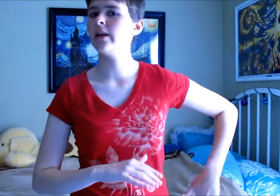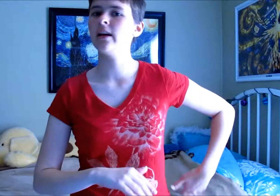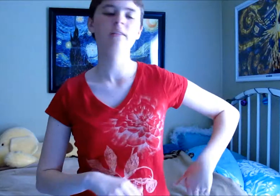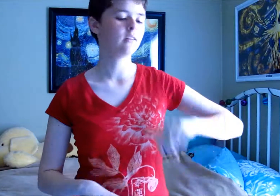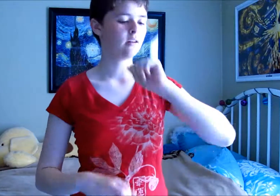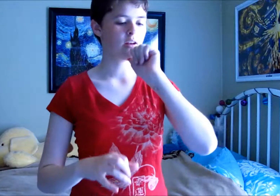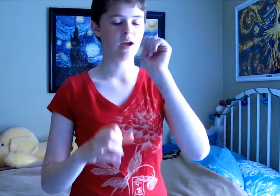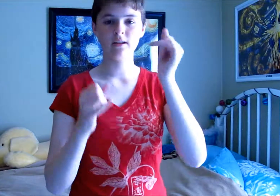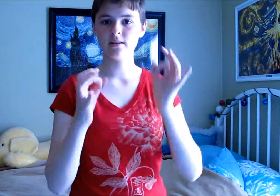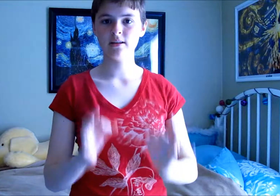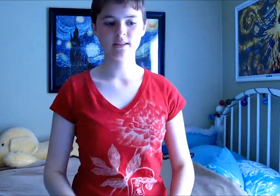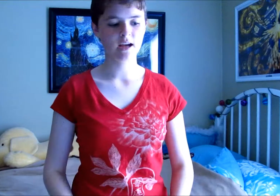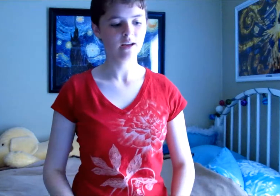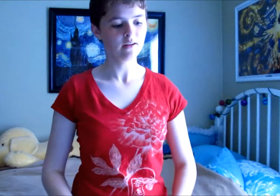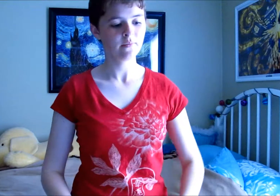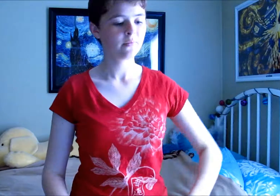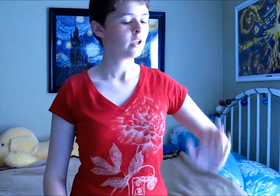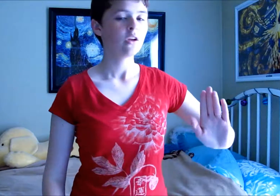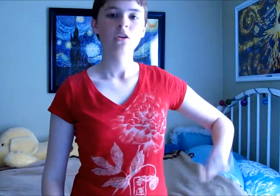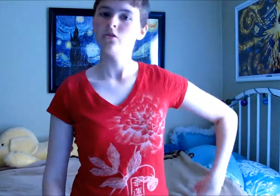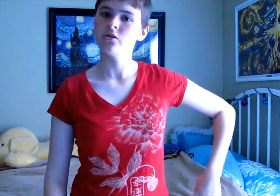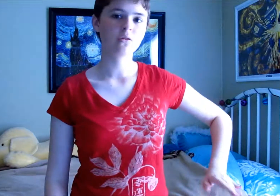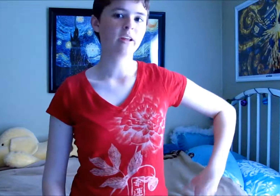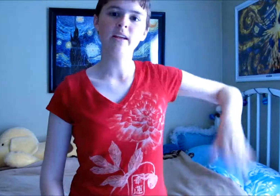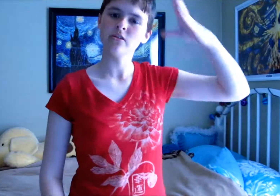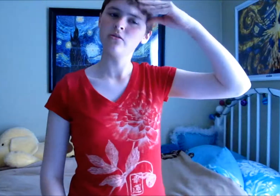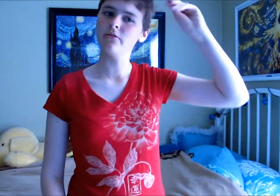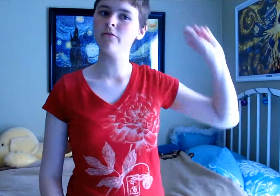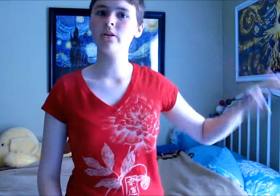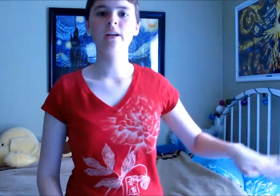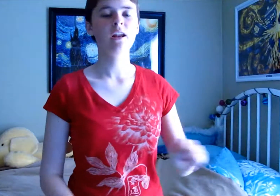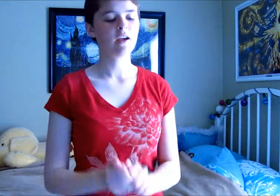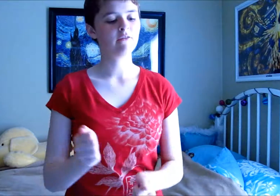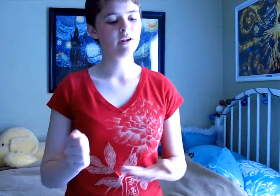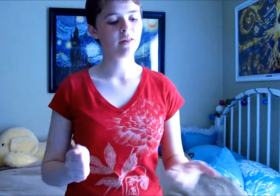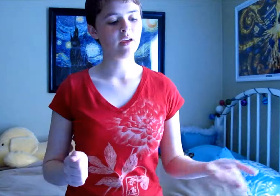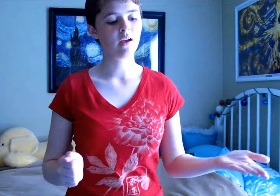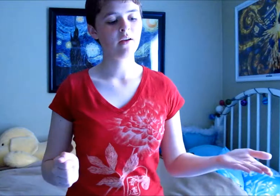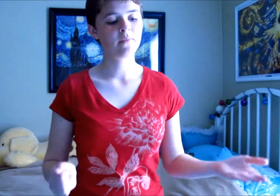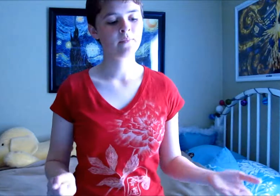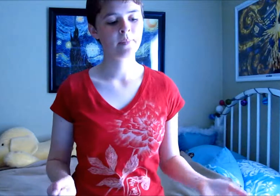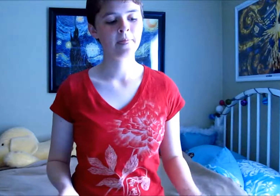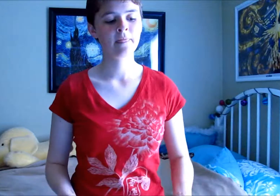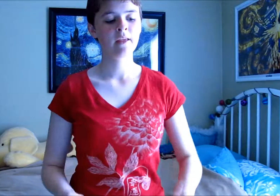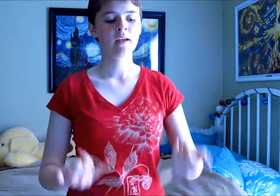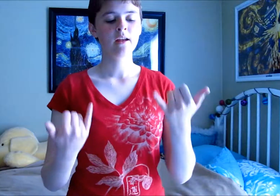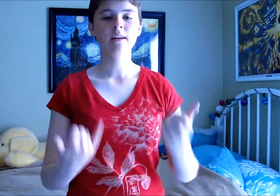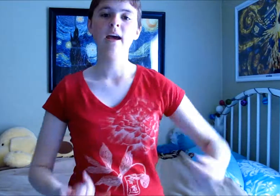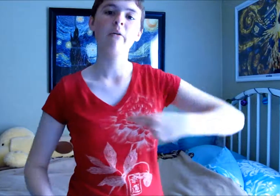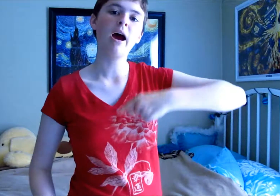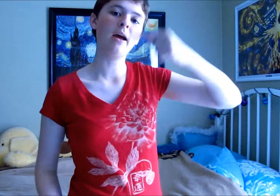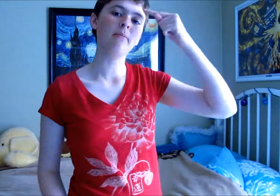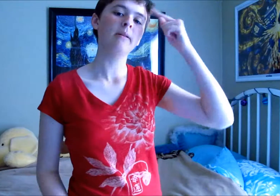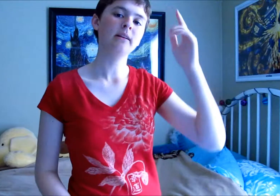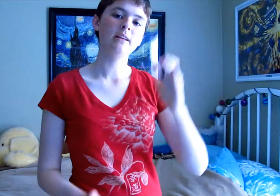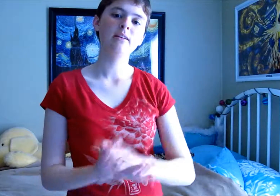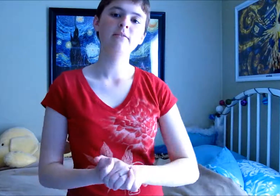late not to decide. Too late to forget everything. Now I believe